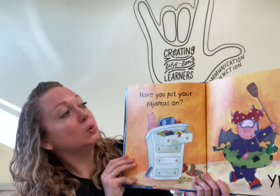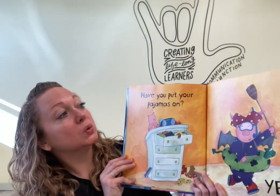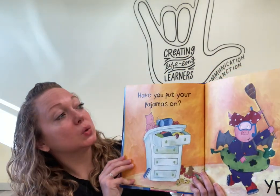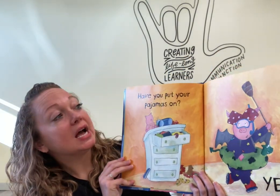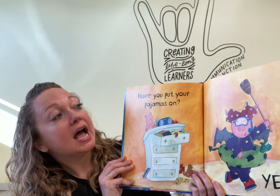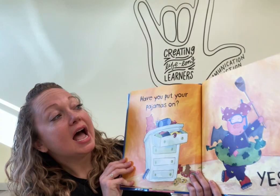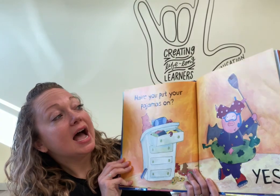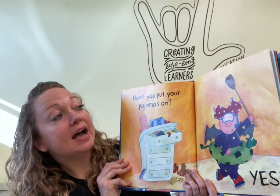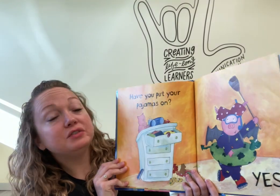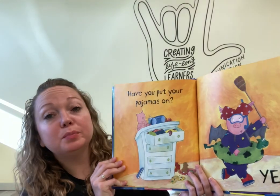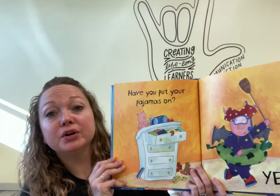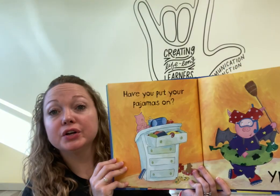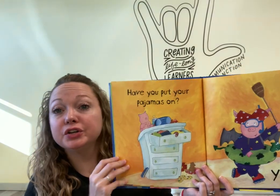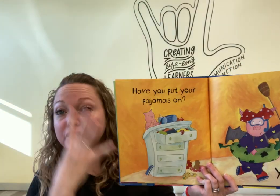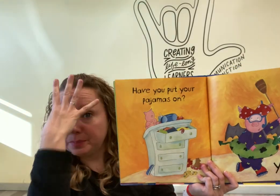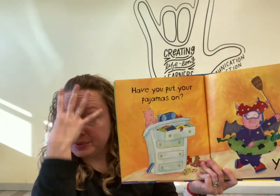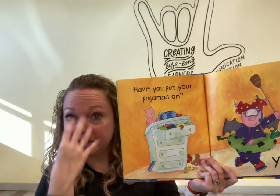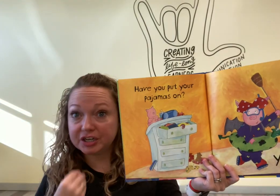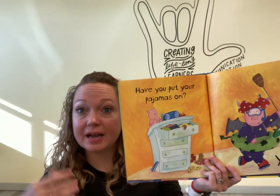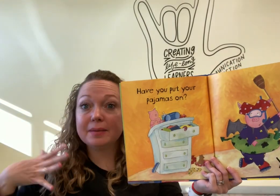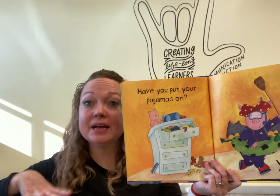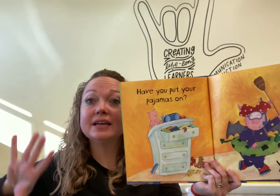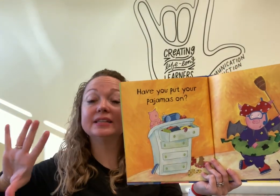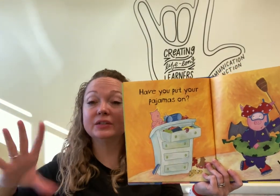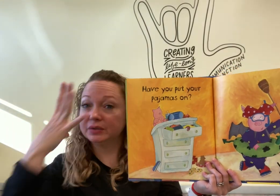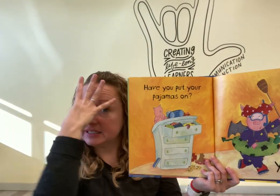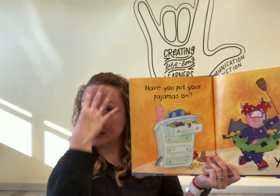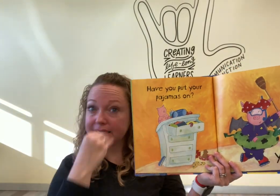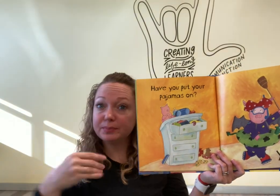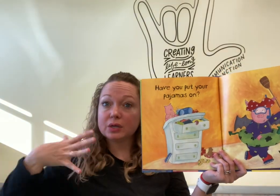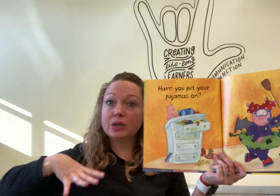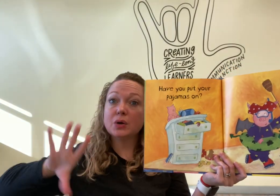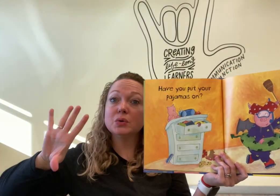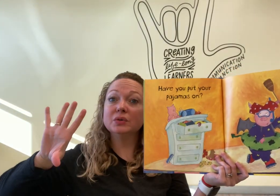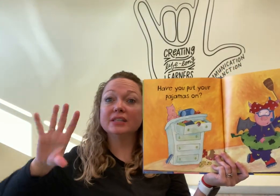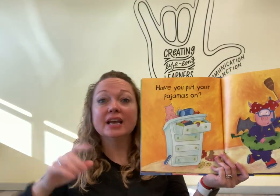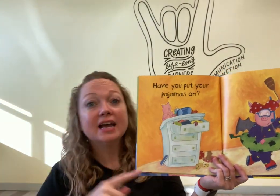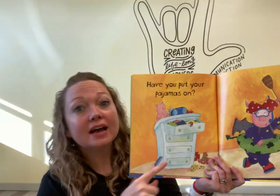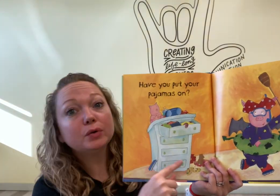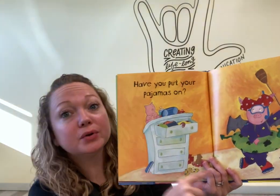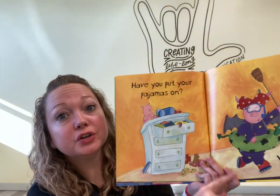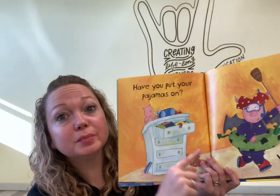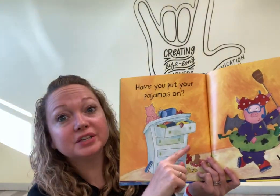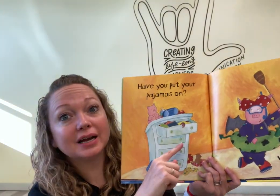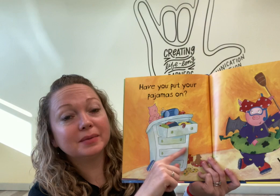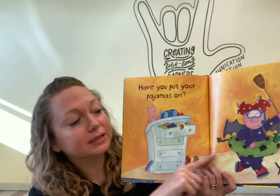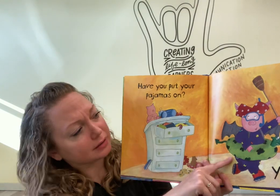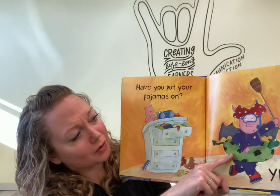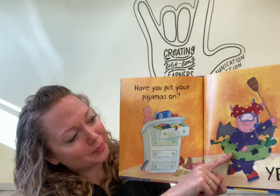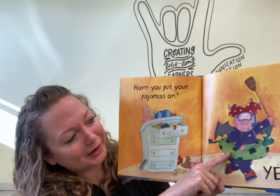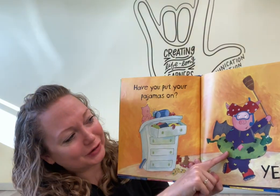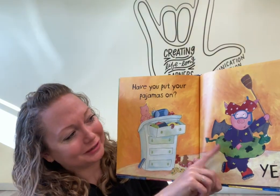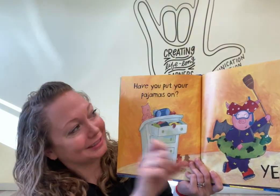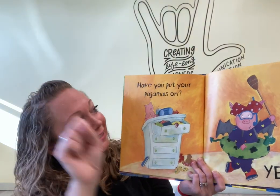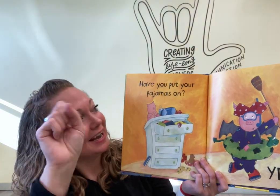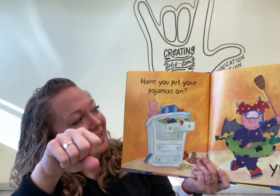Oh, have you put on your pajamas? So it's sleep clothes. Have you put on your pajamas? Oh my goodness. He